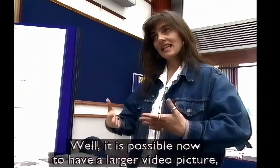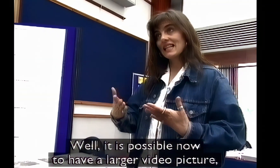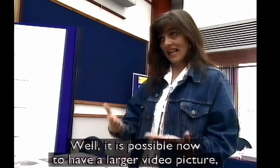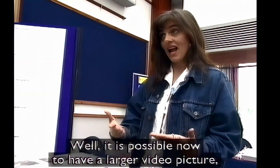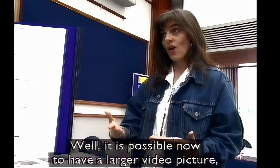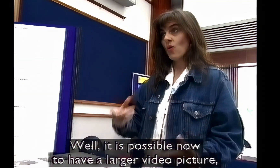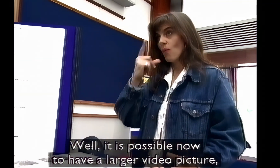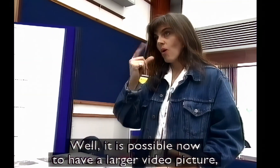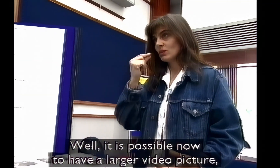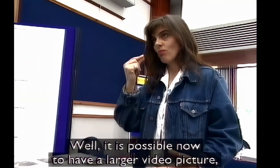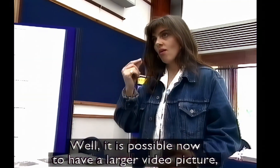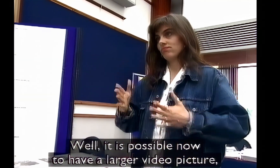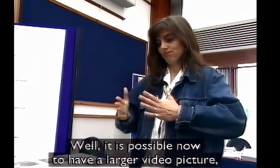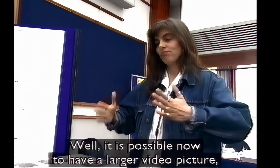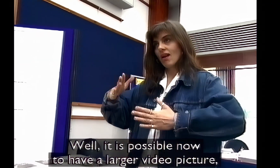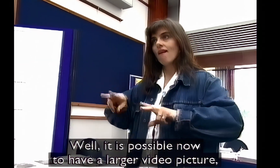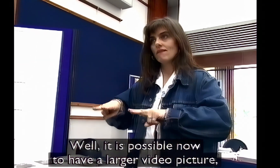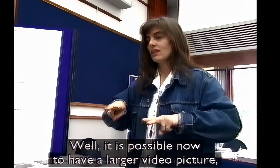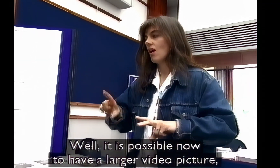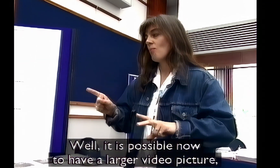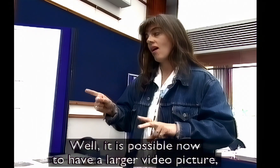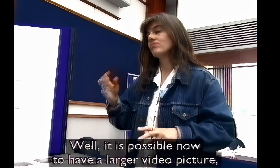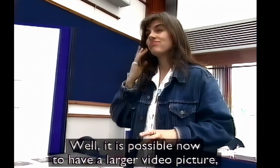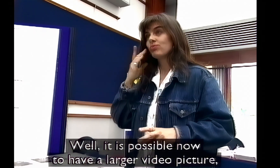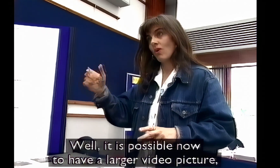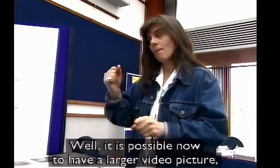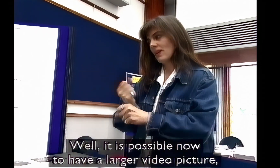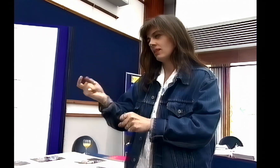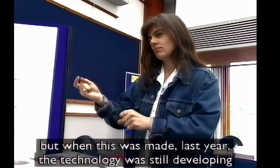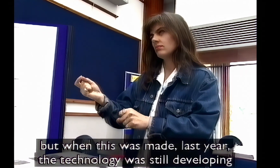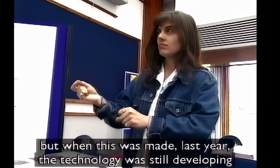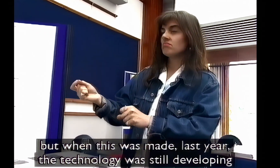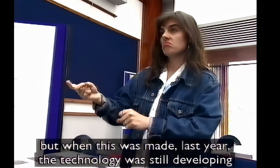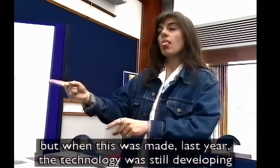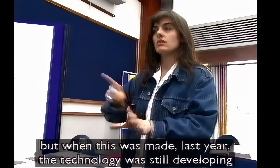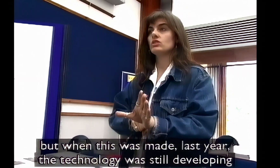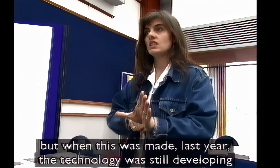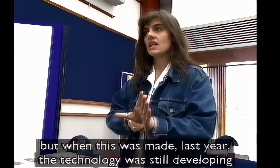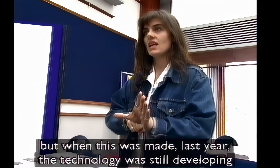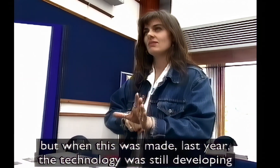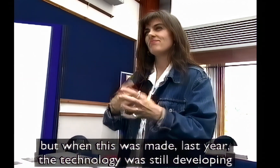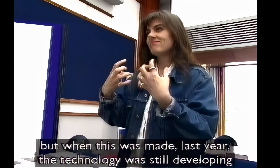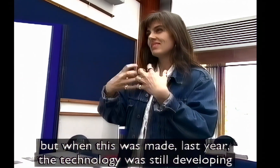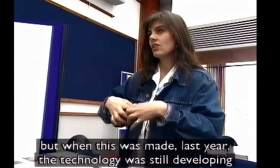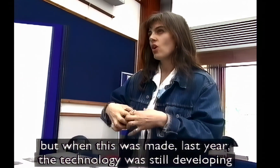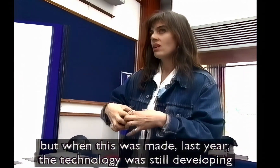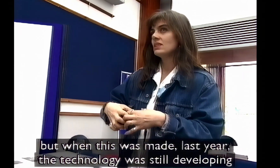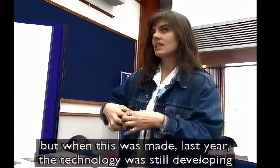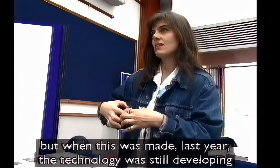Well, it is possible now to have a larger video picture, but when this was made last year,